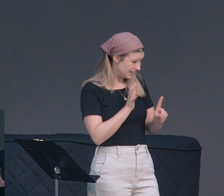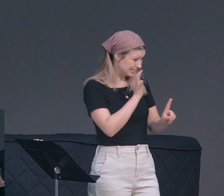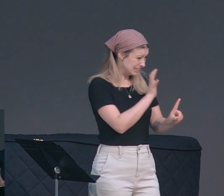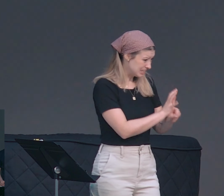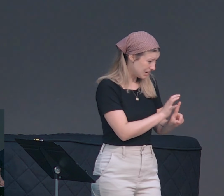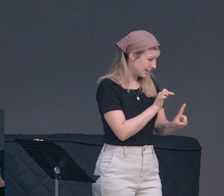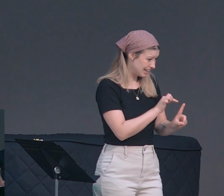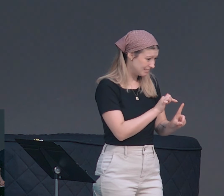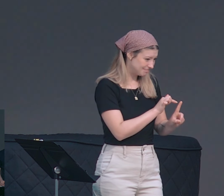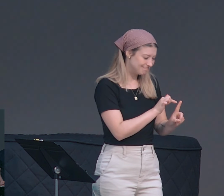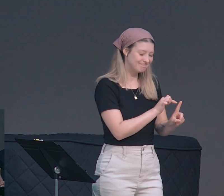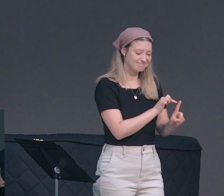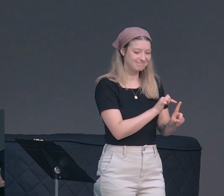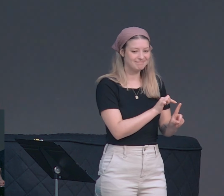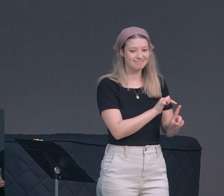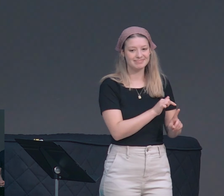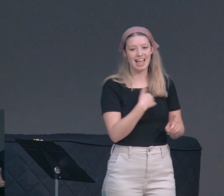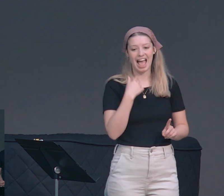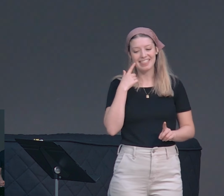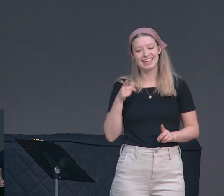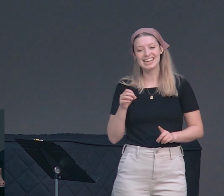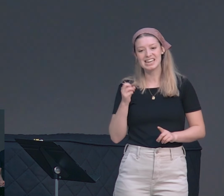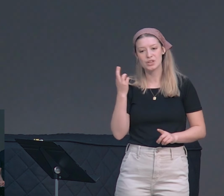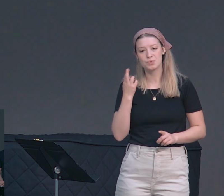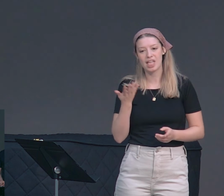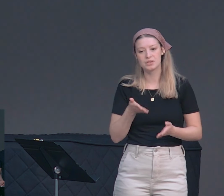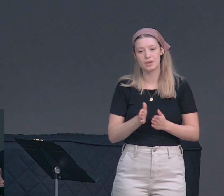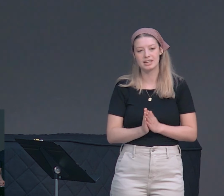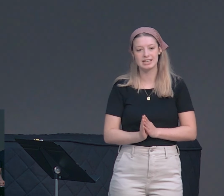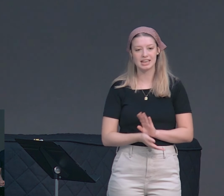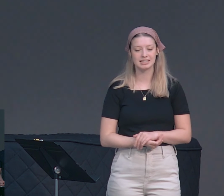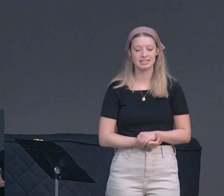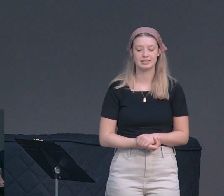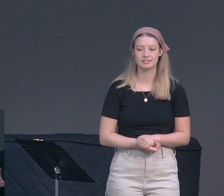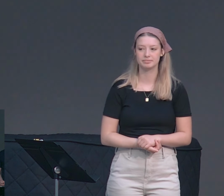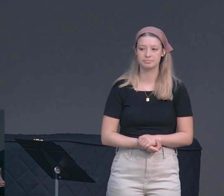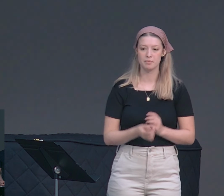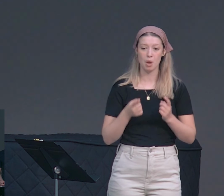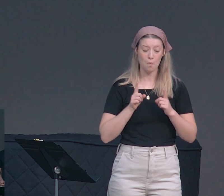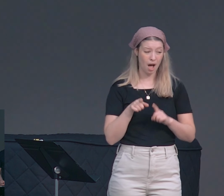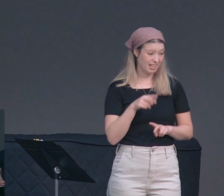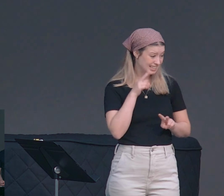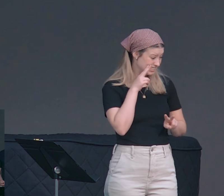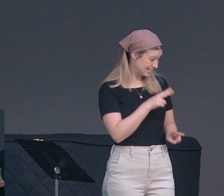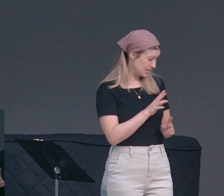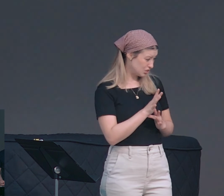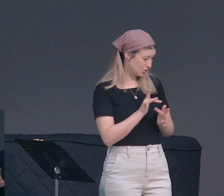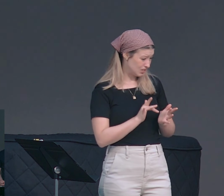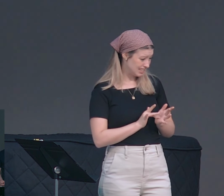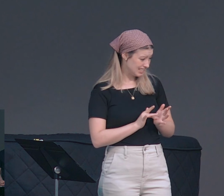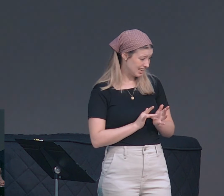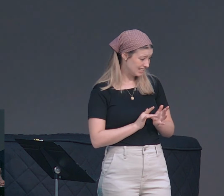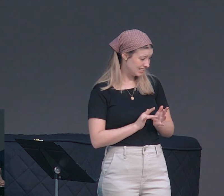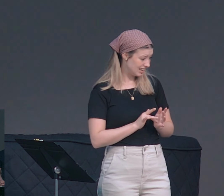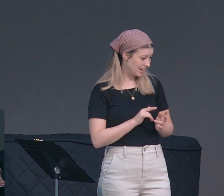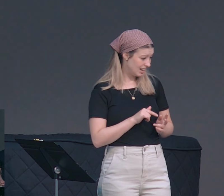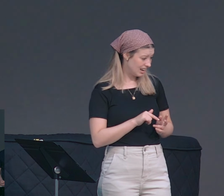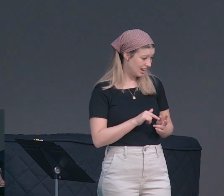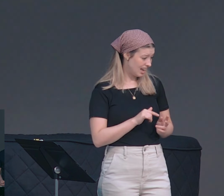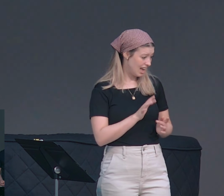I think he does. But as he watches Jesus look with loving compassion